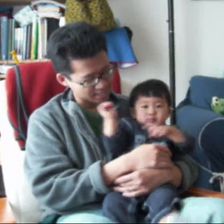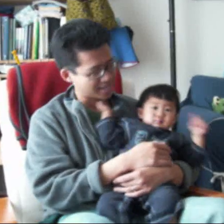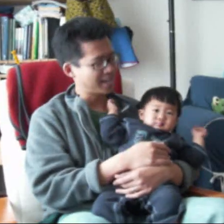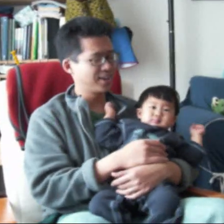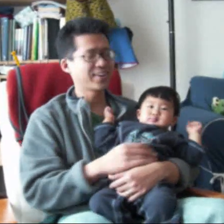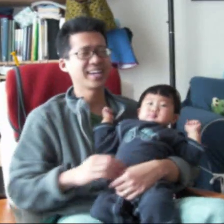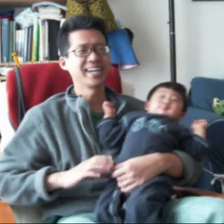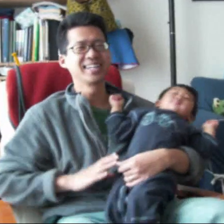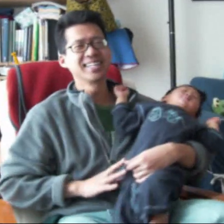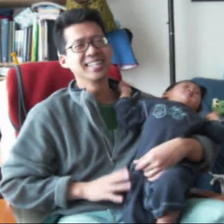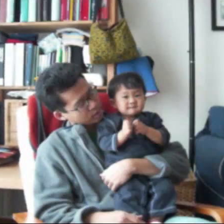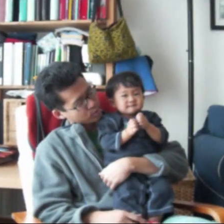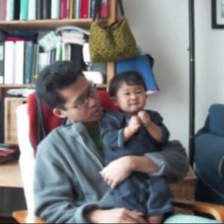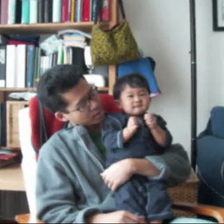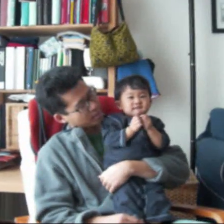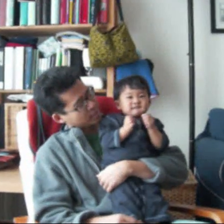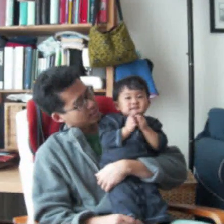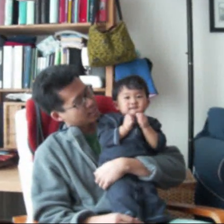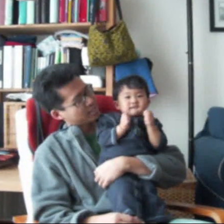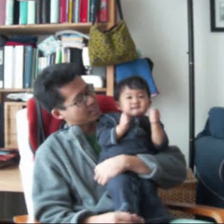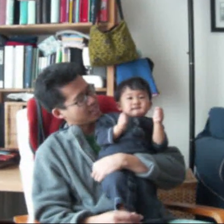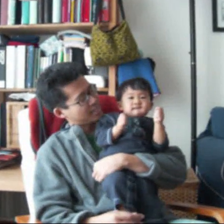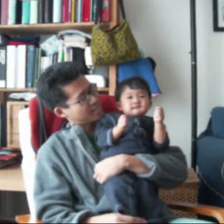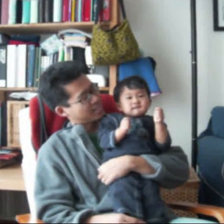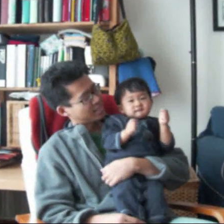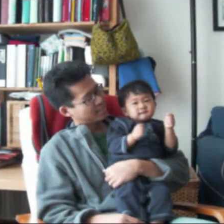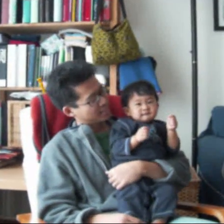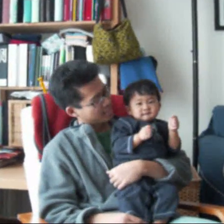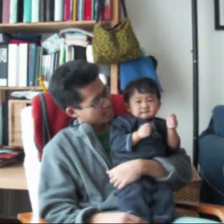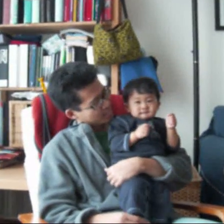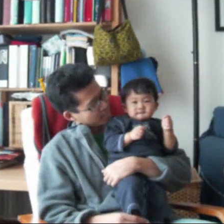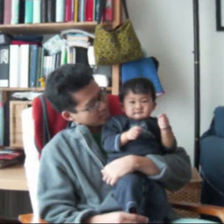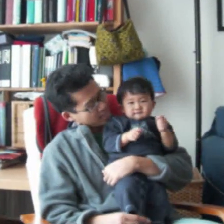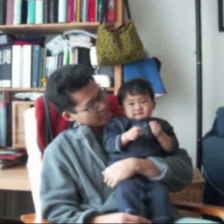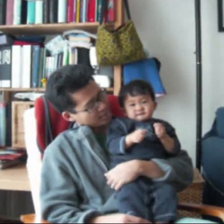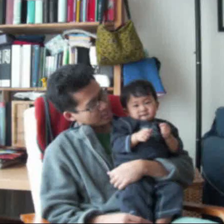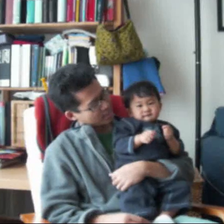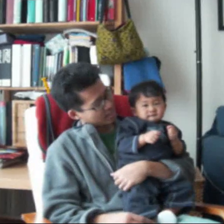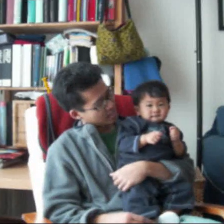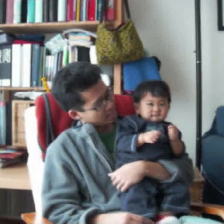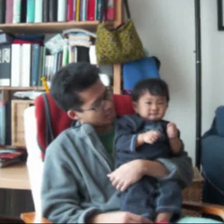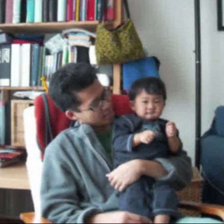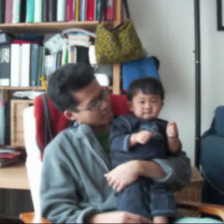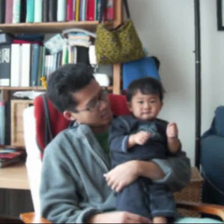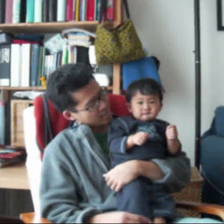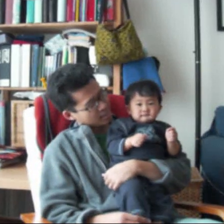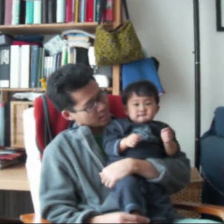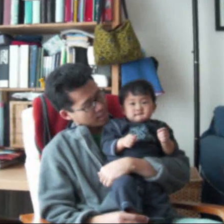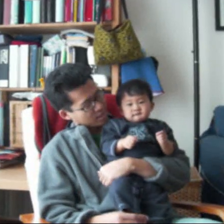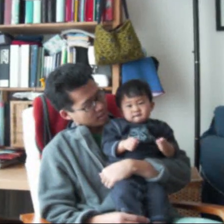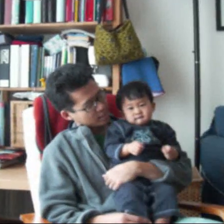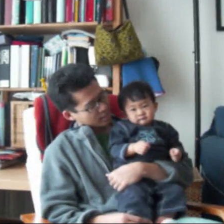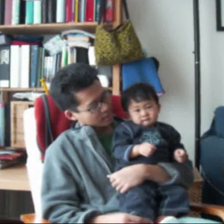Okay. More. Good. Can you say all done?